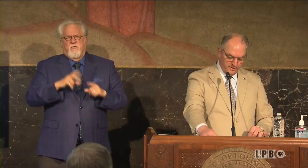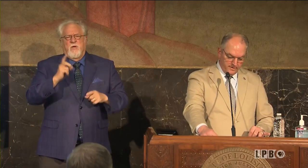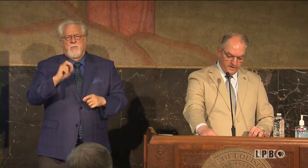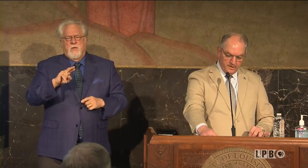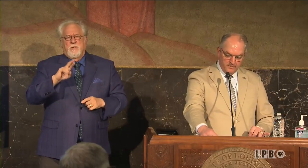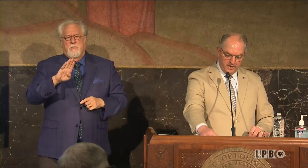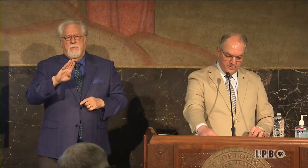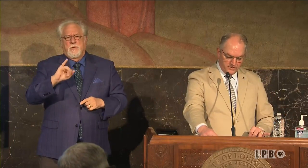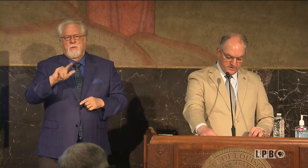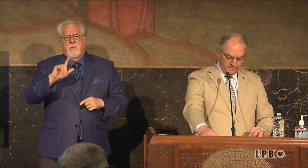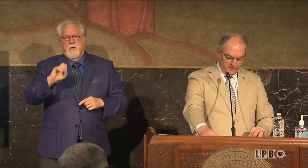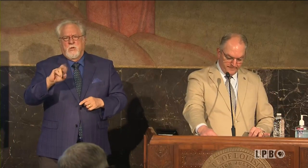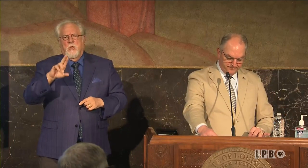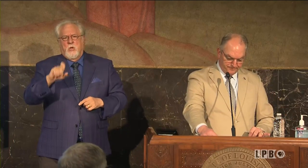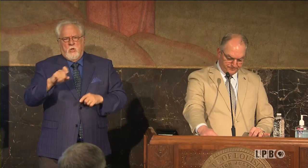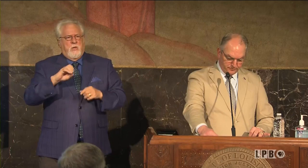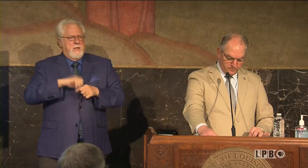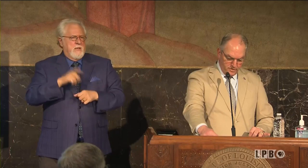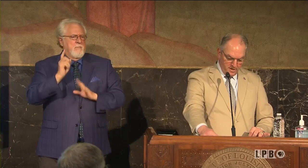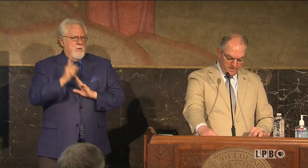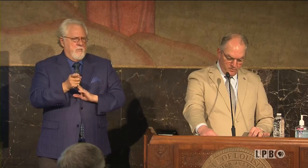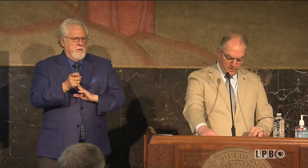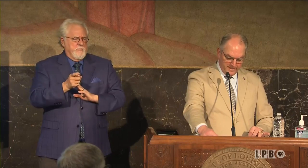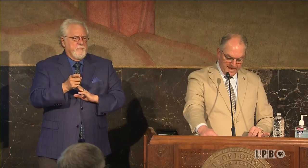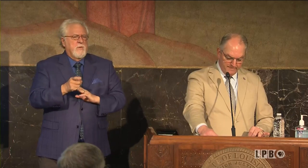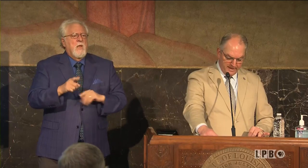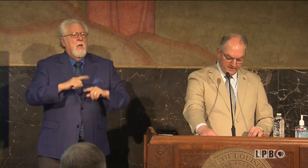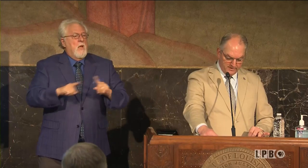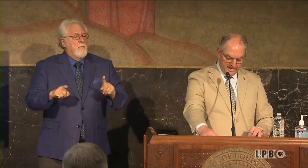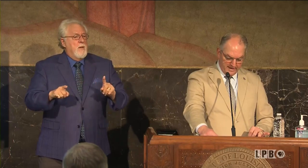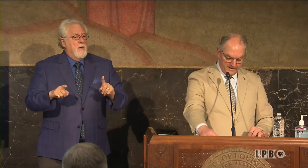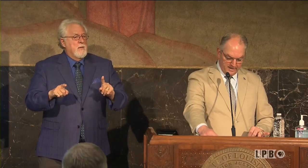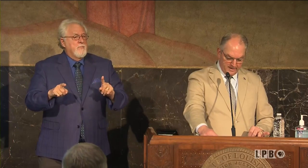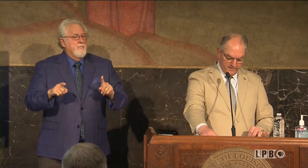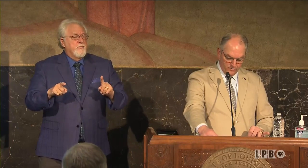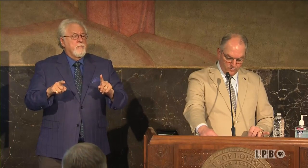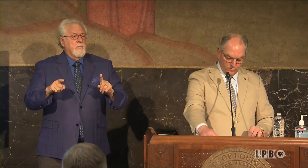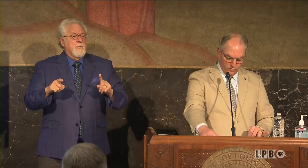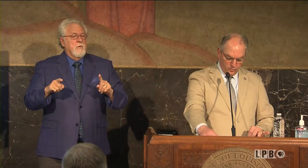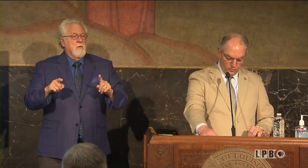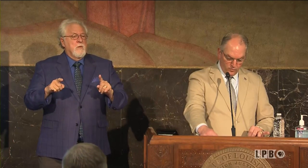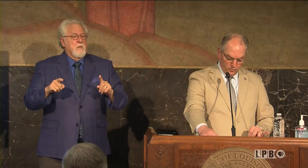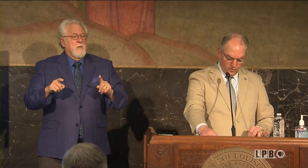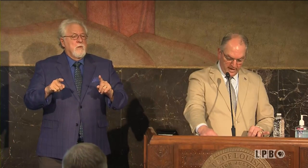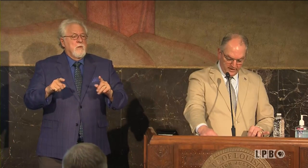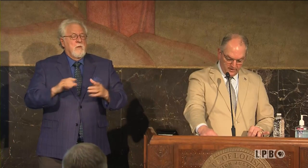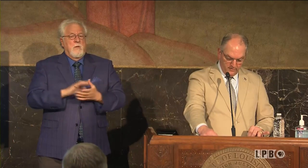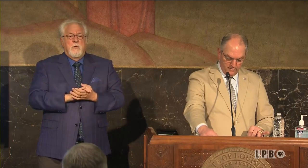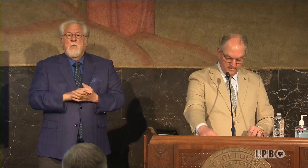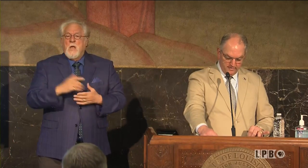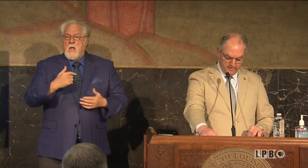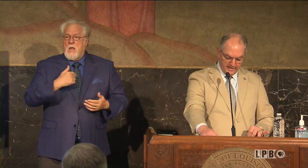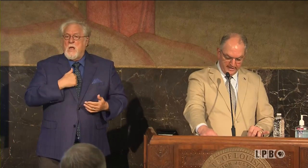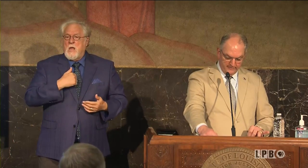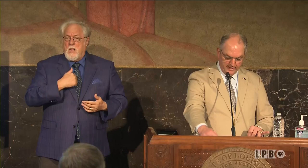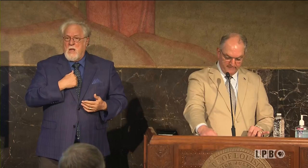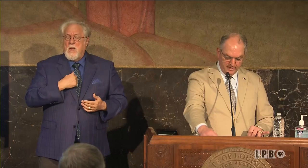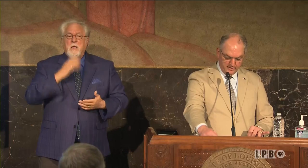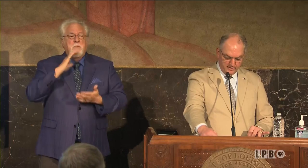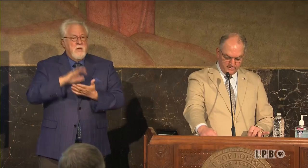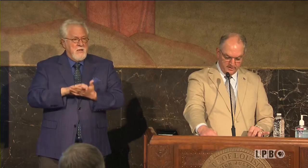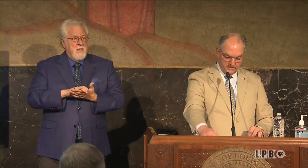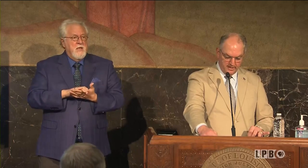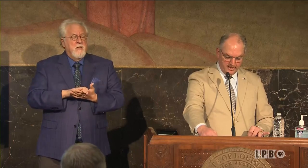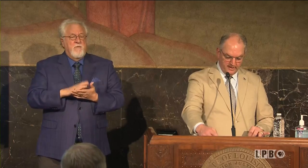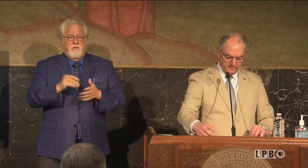Dr. Bu in just a moment. But with that being said, I do believe and have